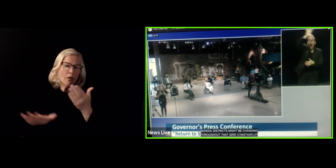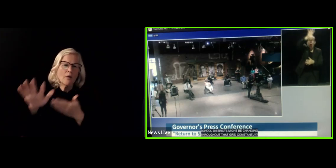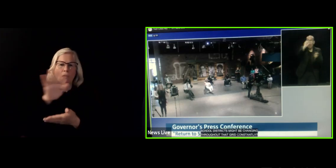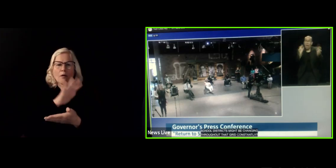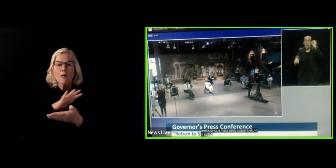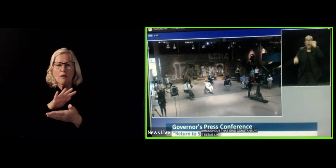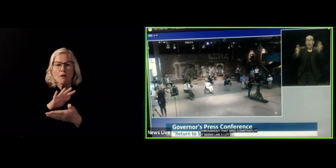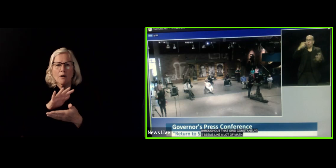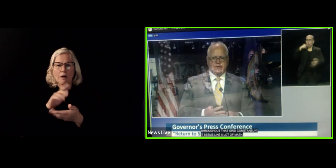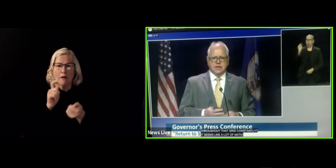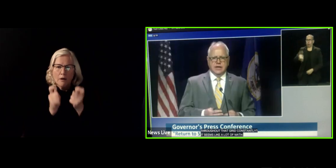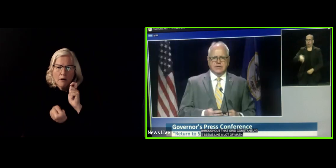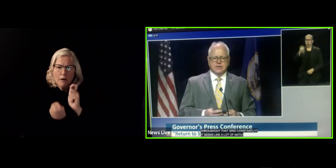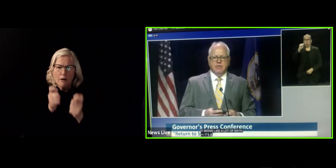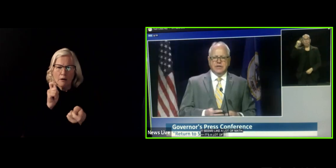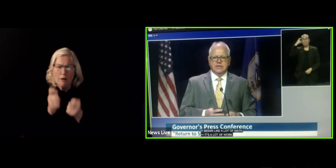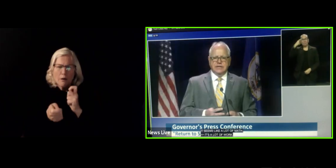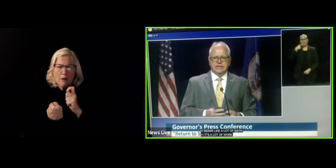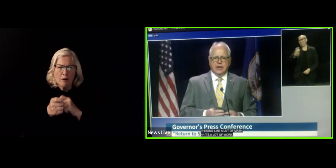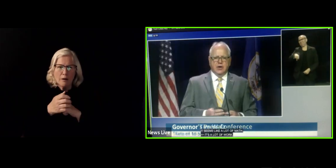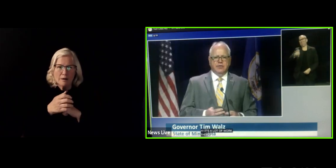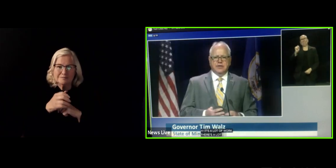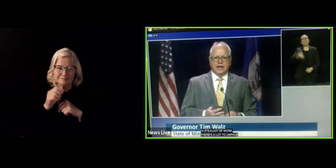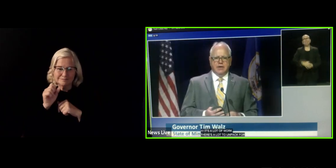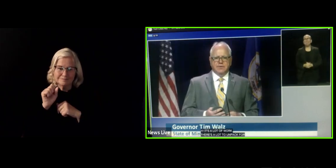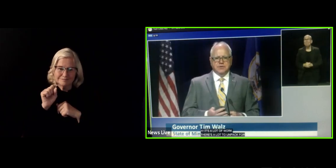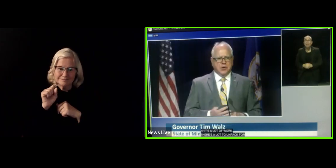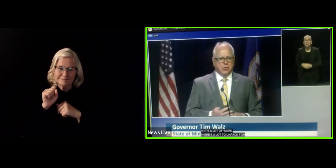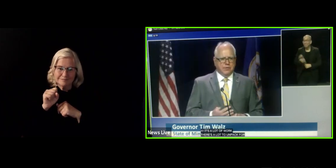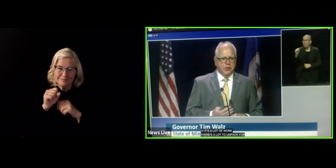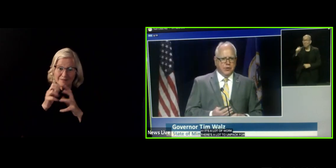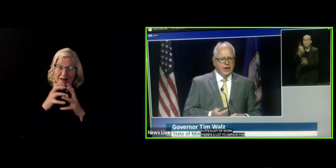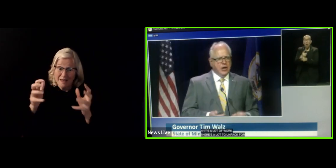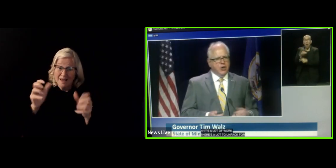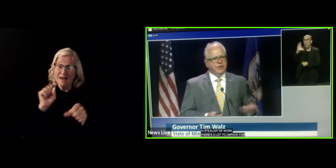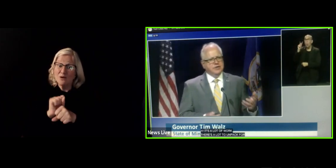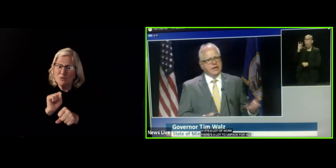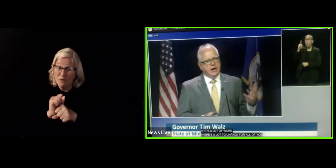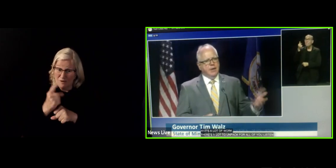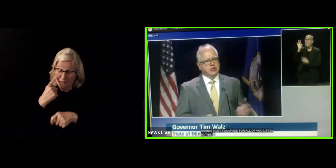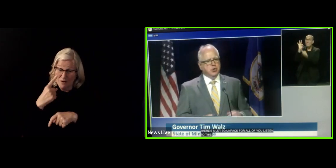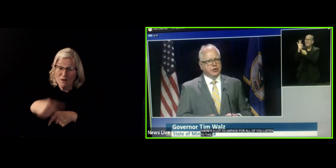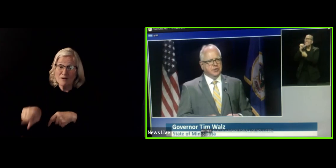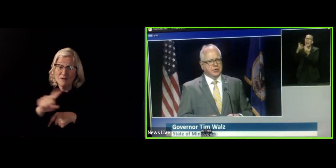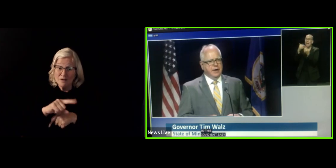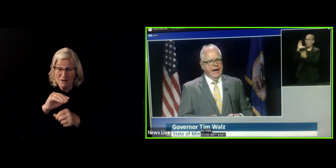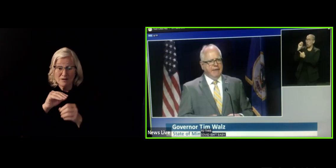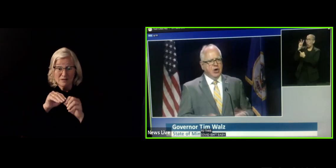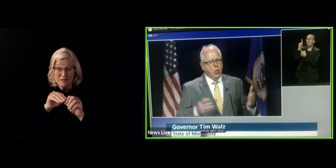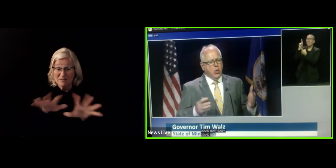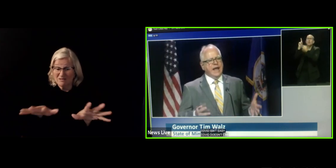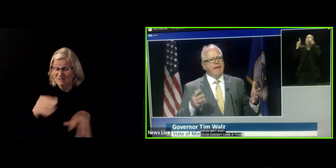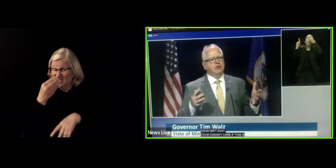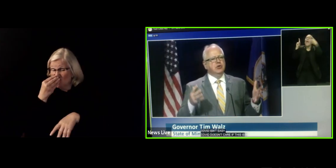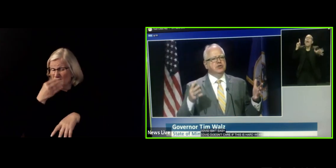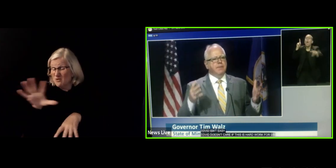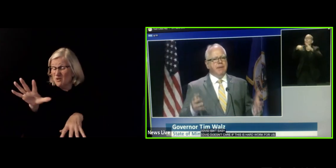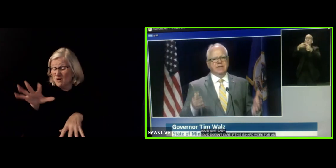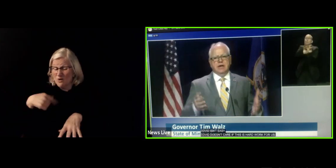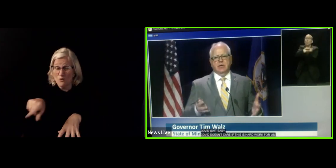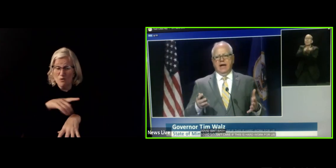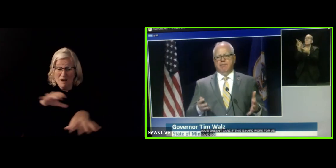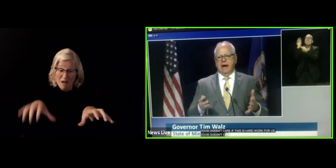unpack for all of you who listen to this. The thing is COVID isn't easy. COVID doesn't care if this is hard work for us. COVID doesn't care how many school districts we have. We have to use